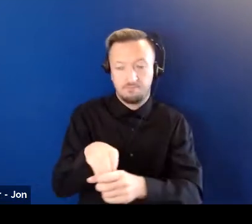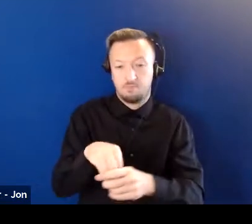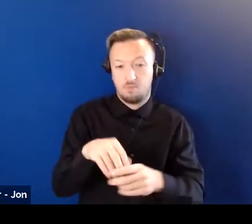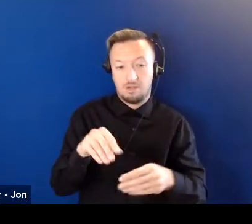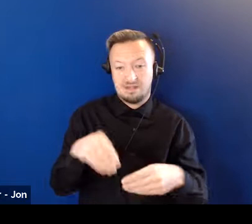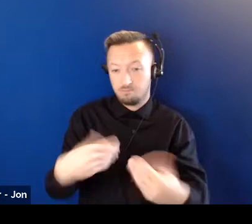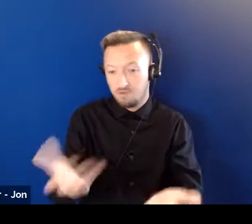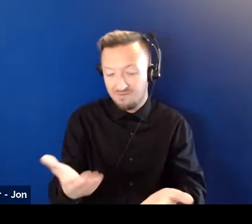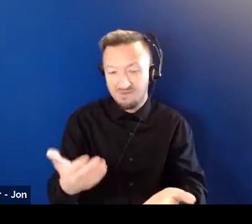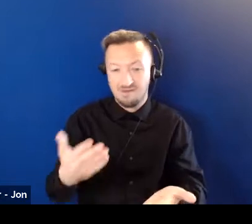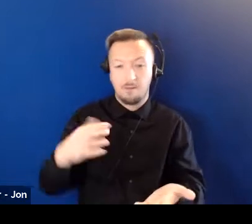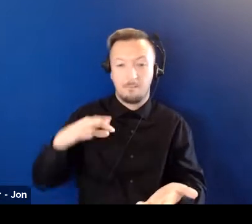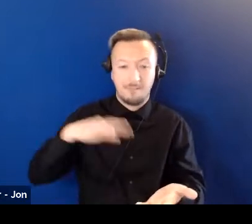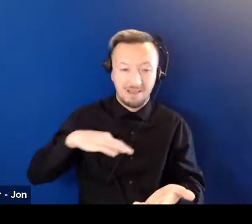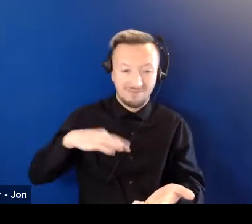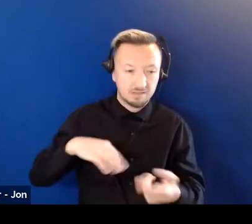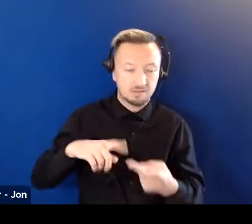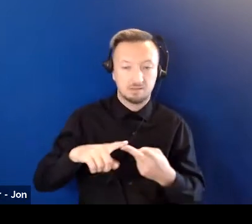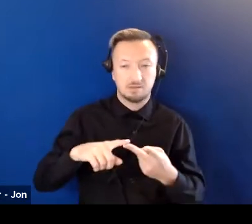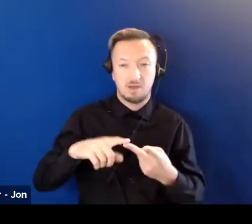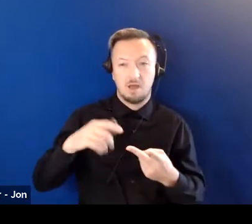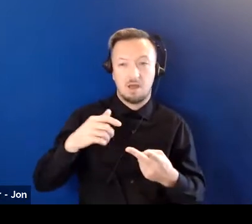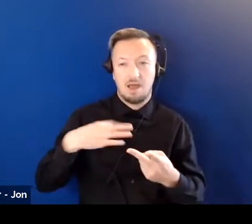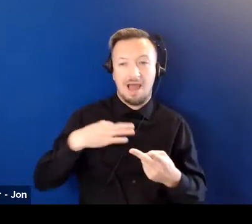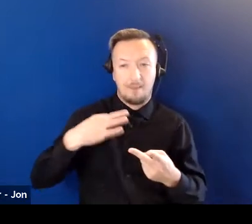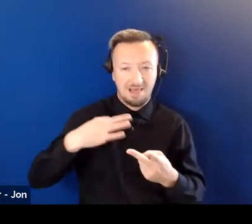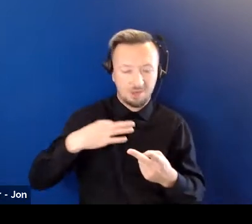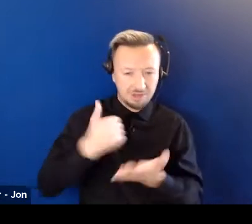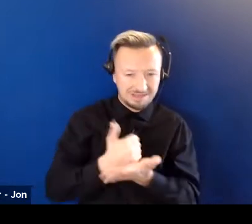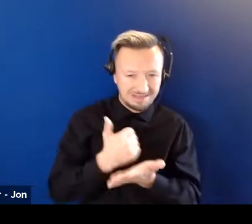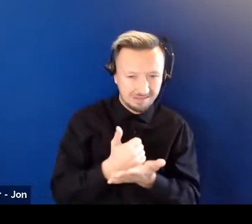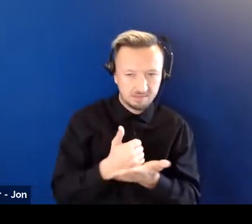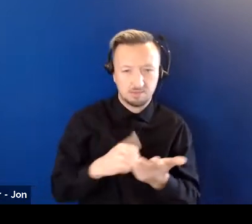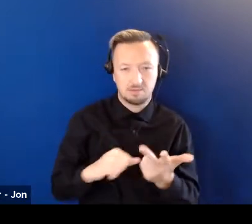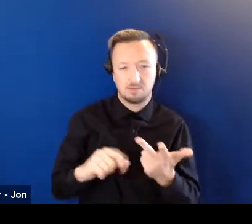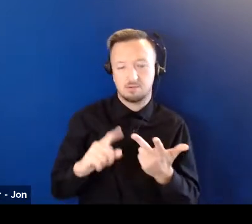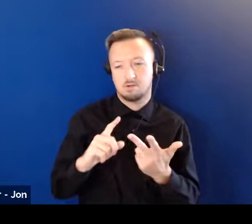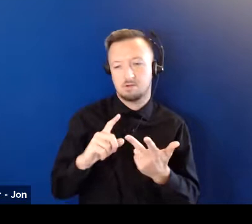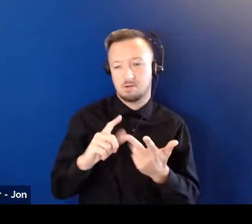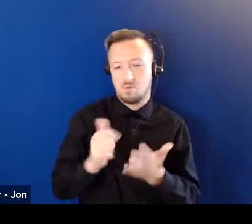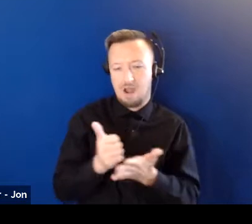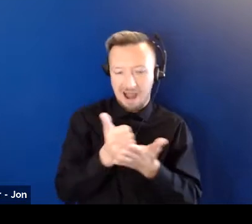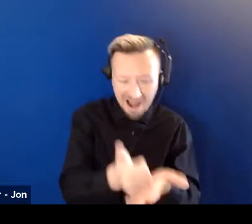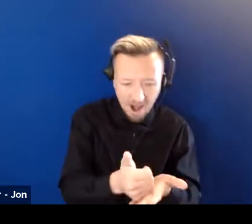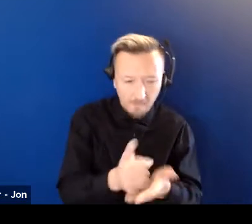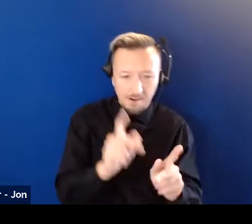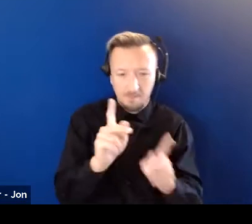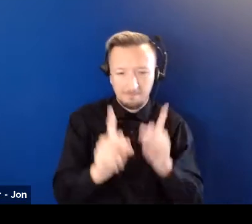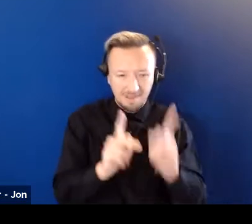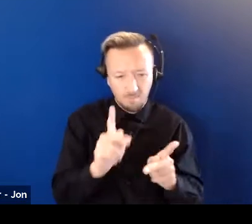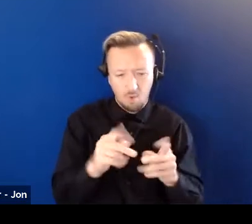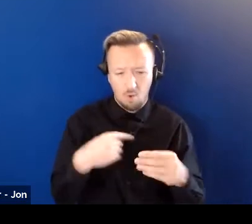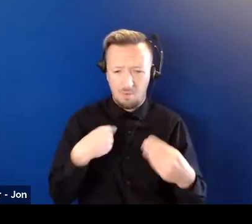benefits application assistance and helping people explore all the options